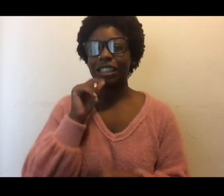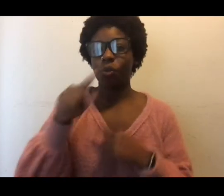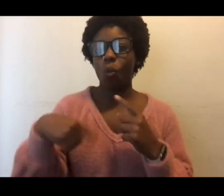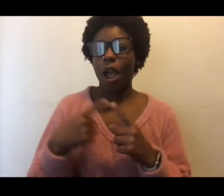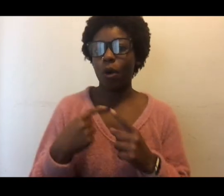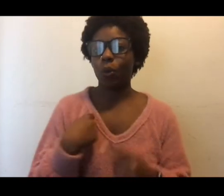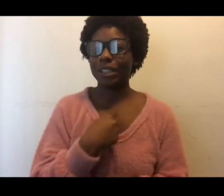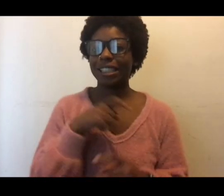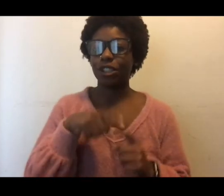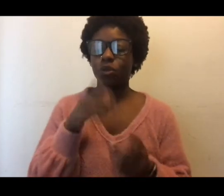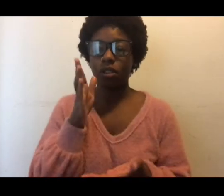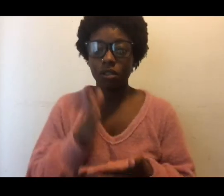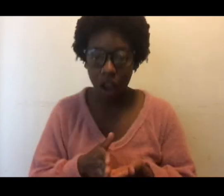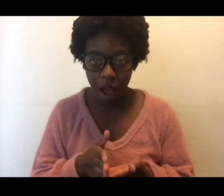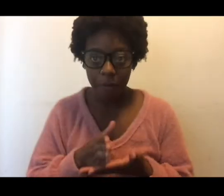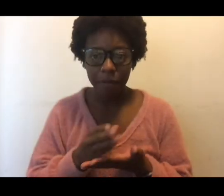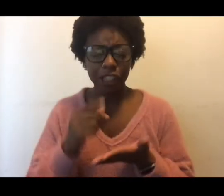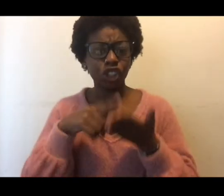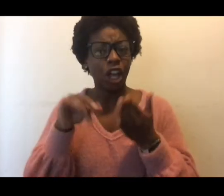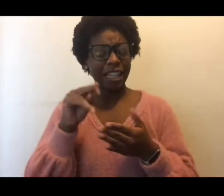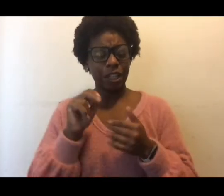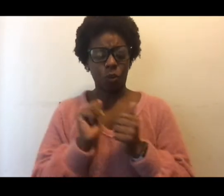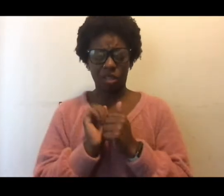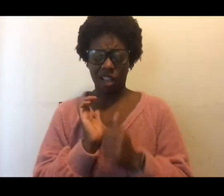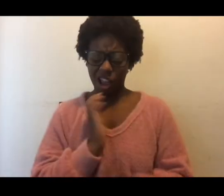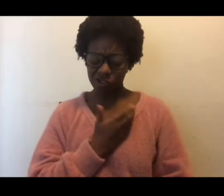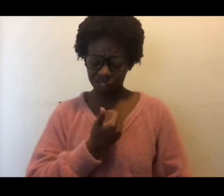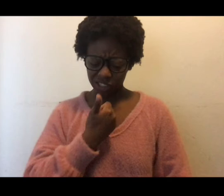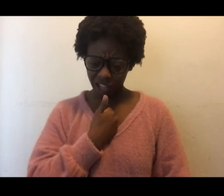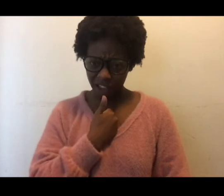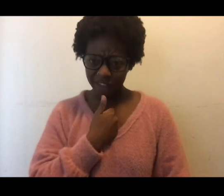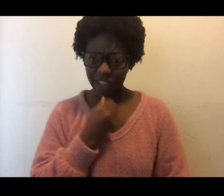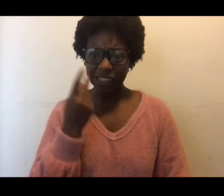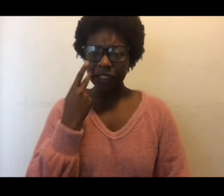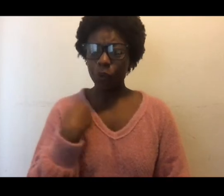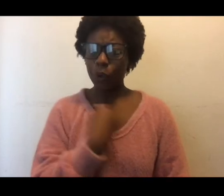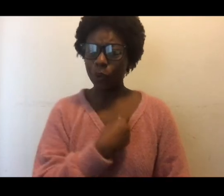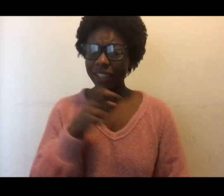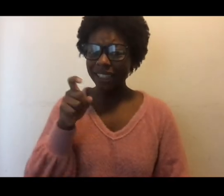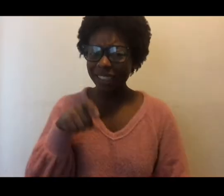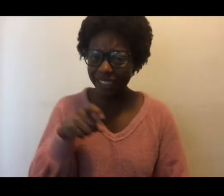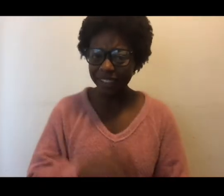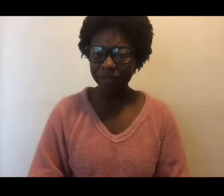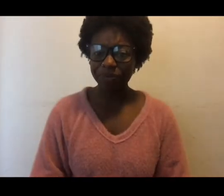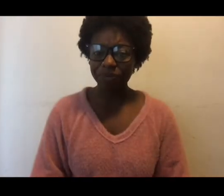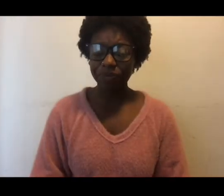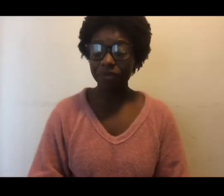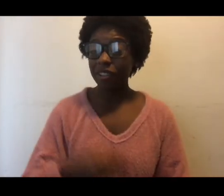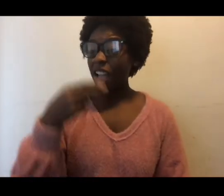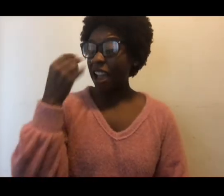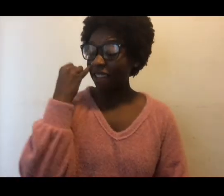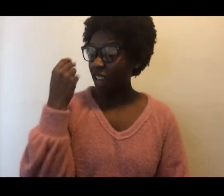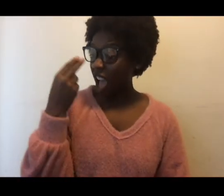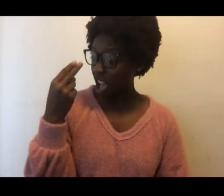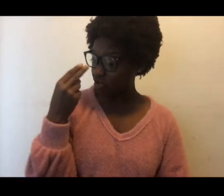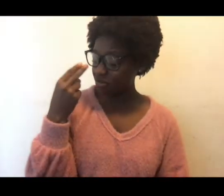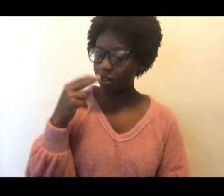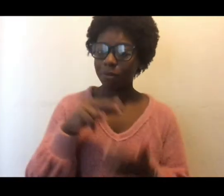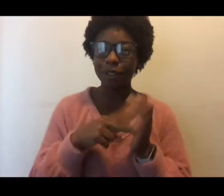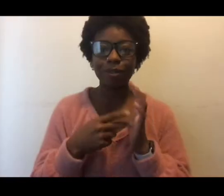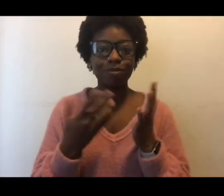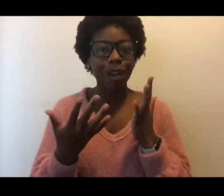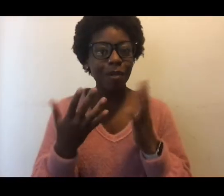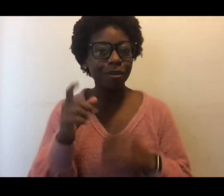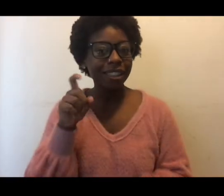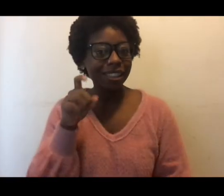need to stop, halt, or pause, and check in with ourselves to see what we need. If it's